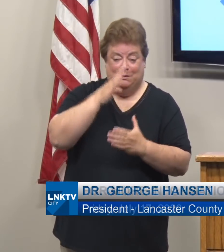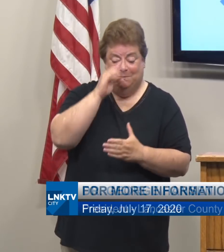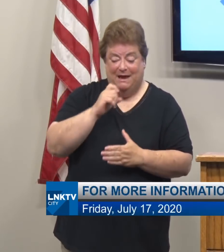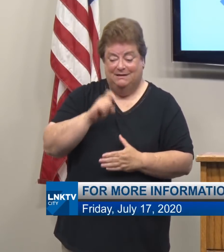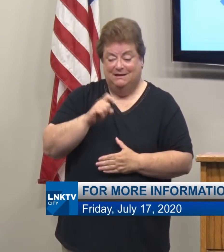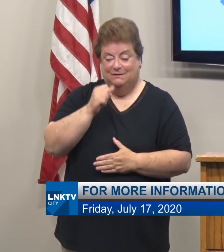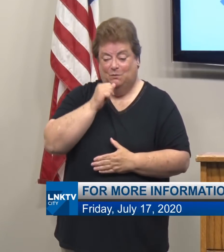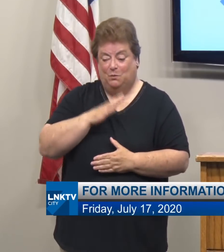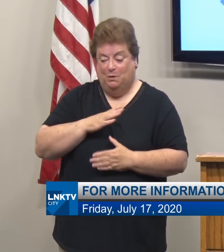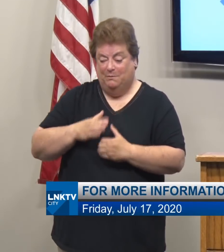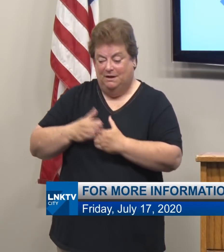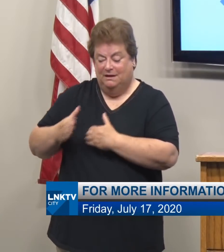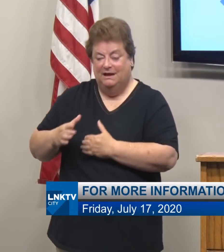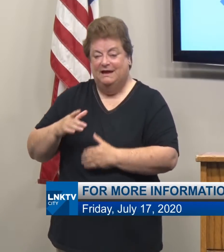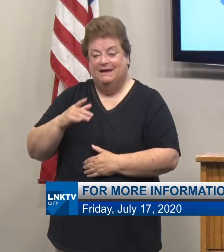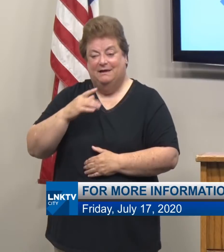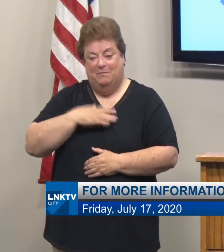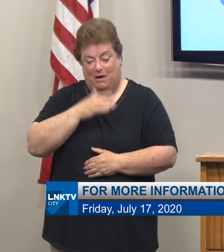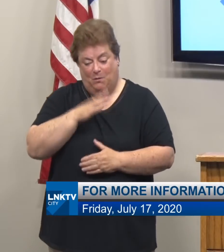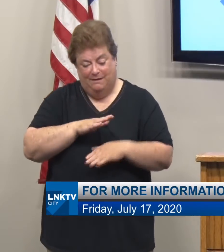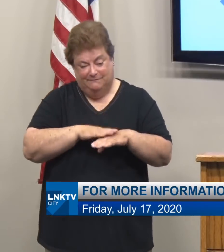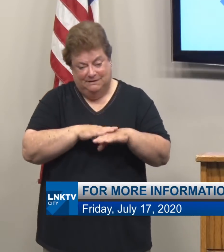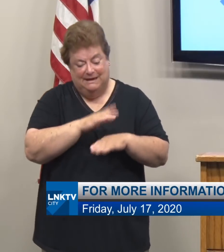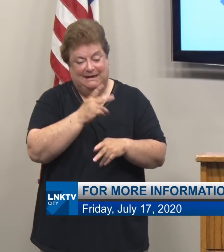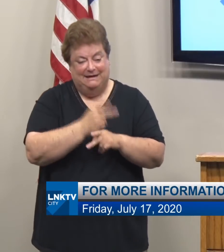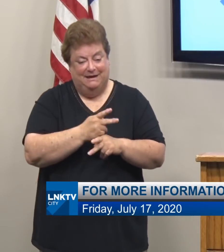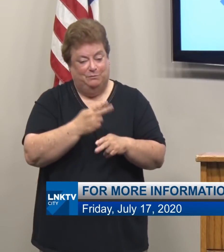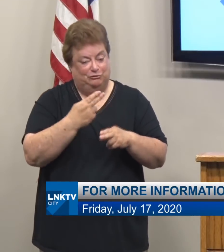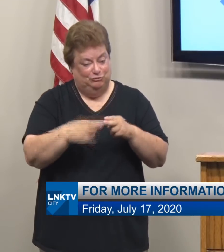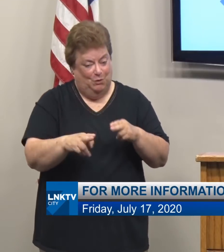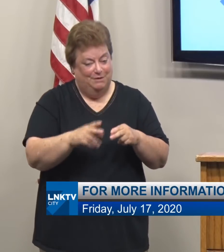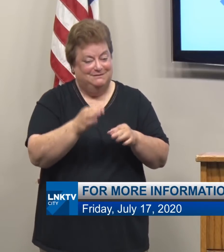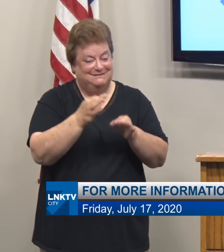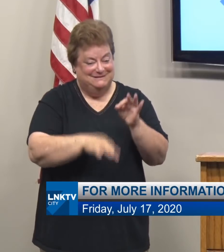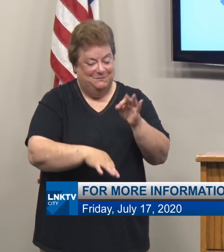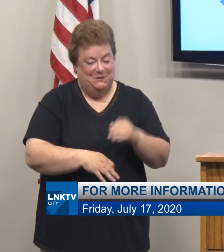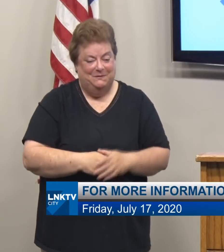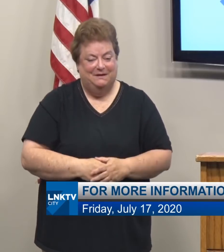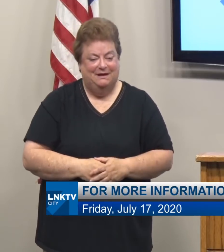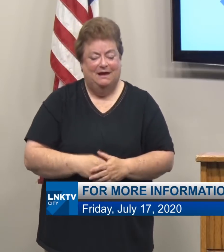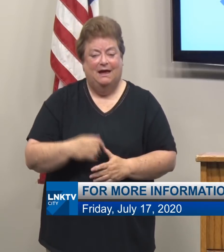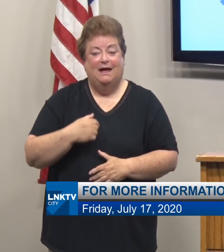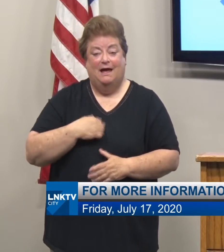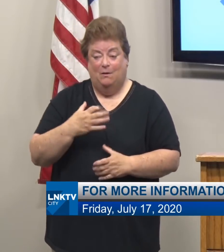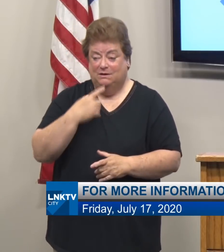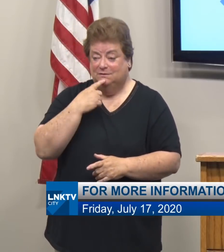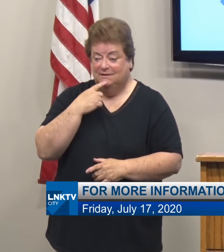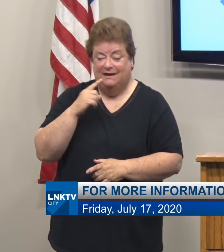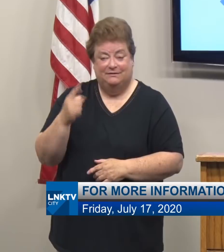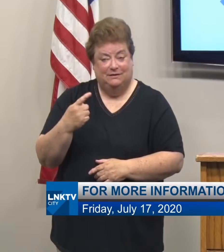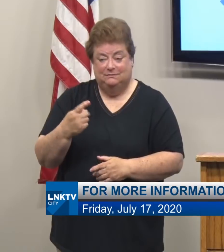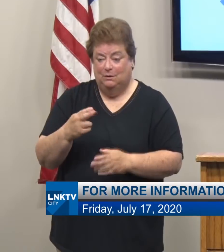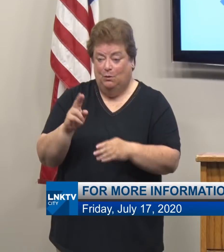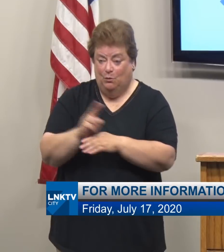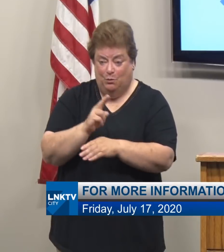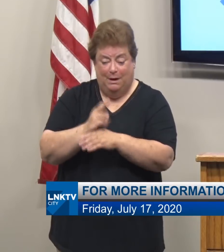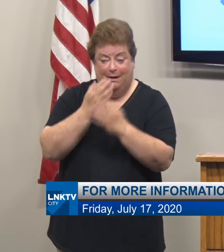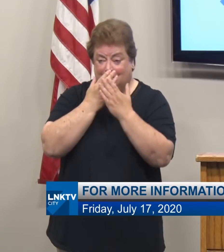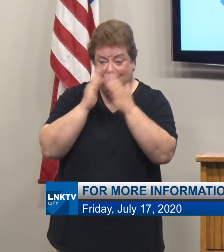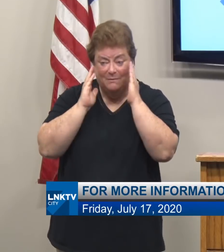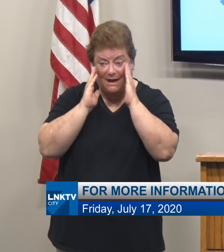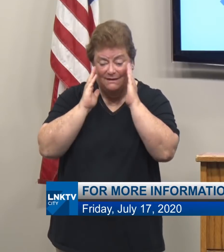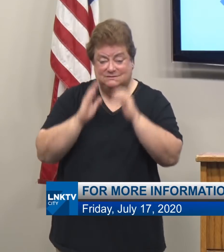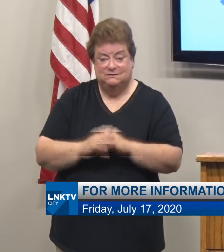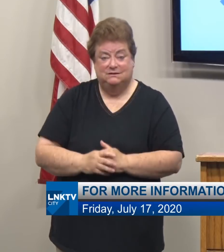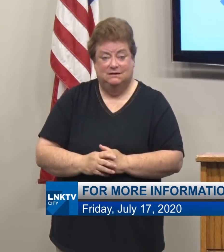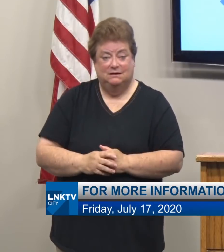him. She said, keep it short and keep it simple. I would like to just say, wear a mask. I can say that